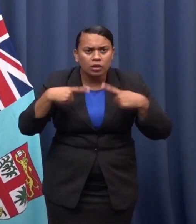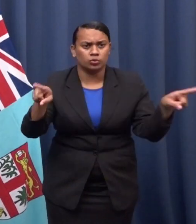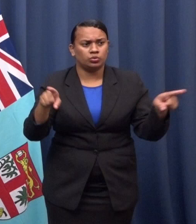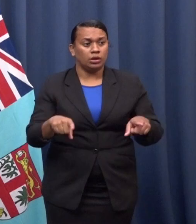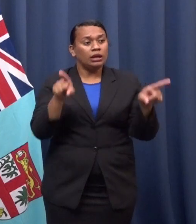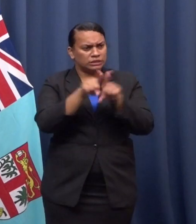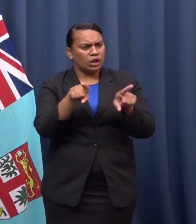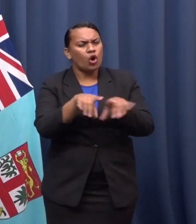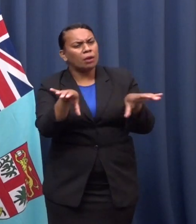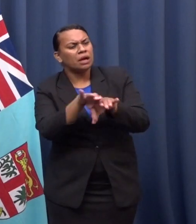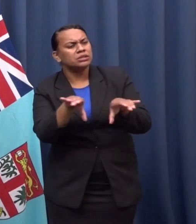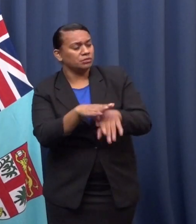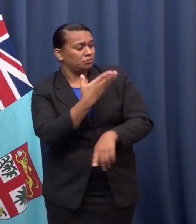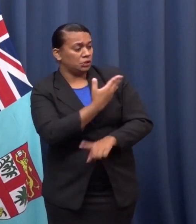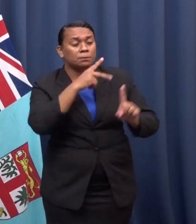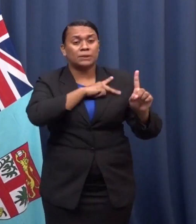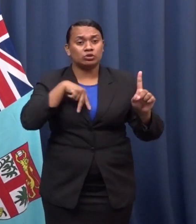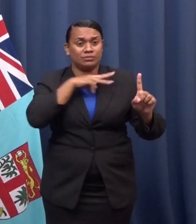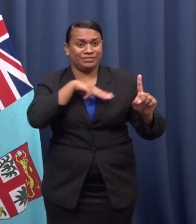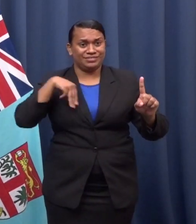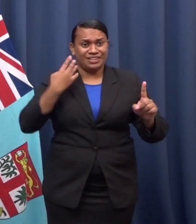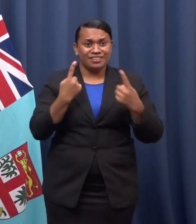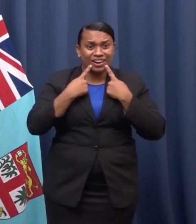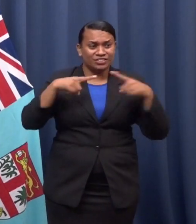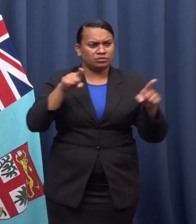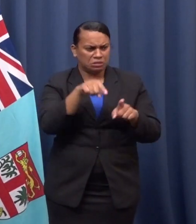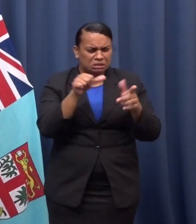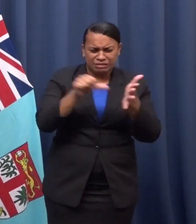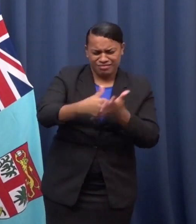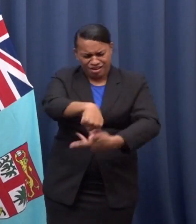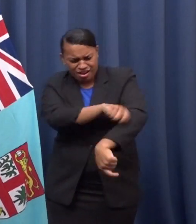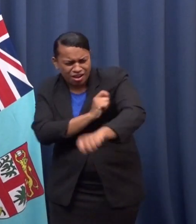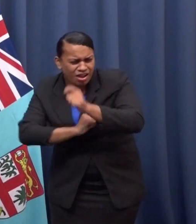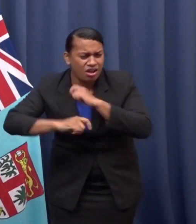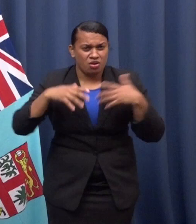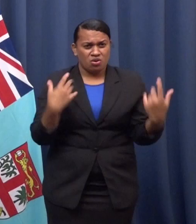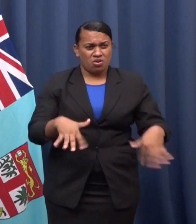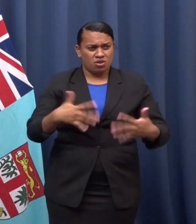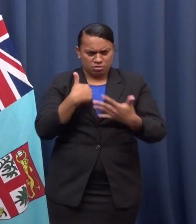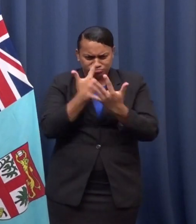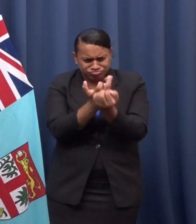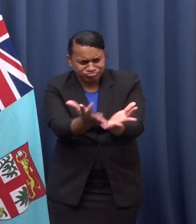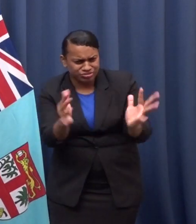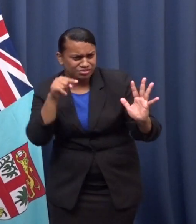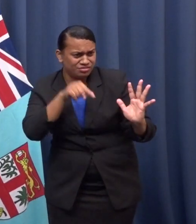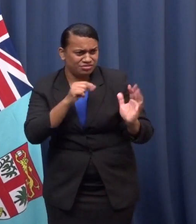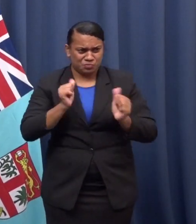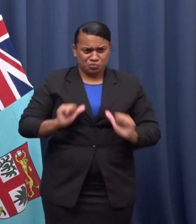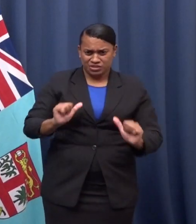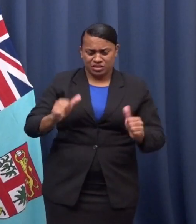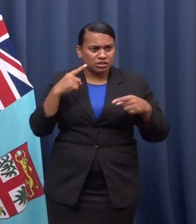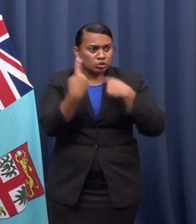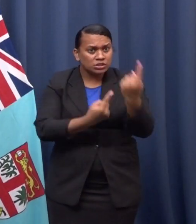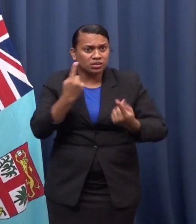of Health has worked very hard to ensure the public know how they can protect themselves and others. As mentioned, social distancing,